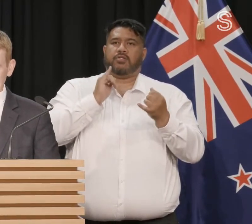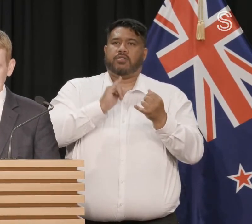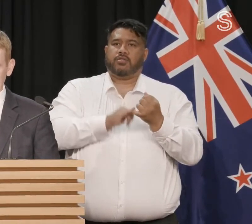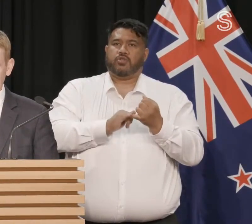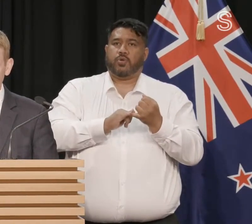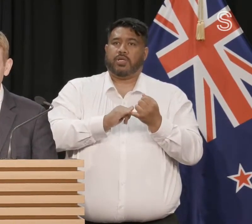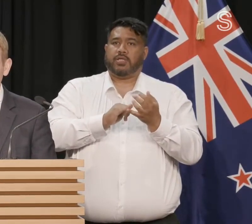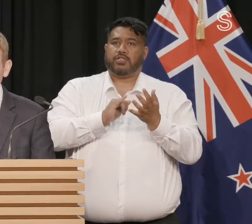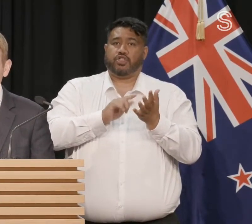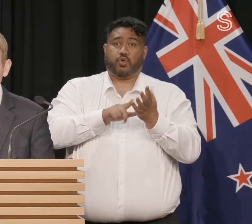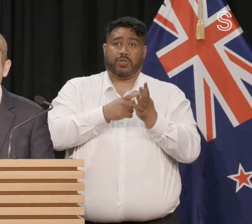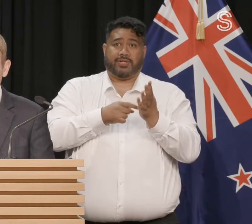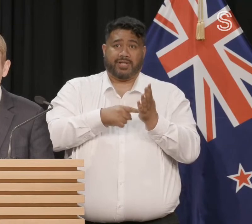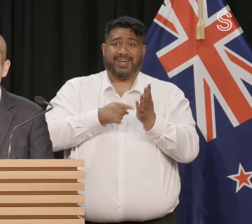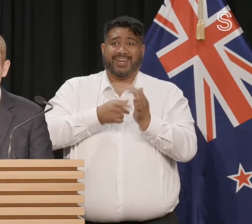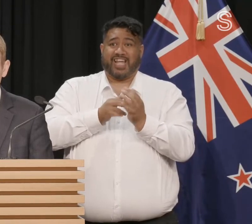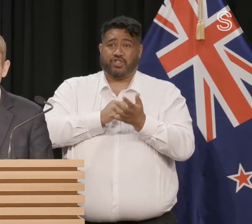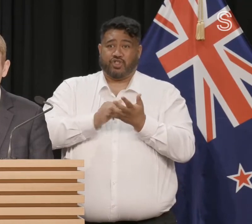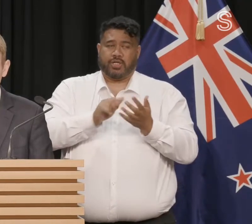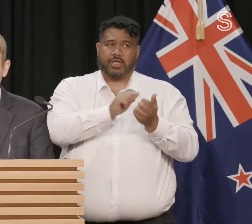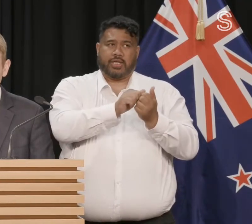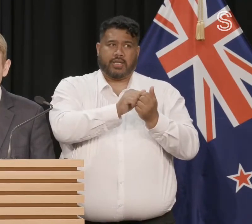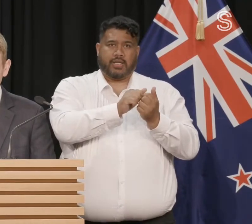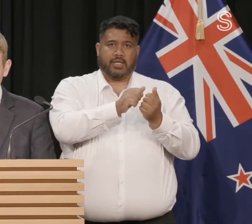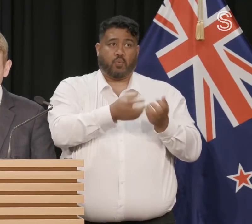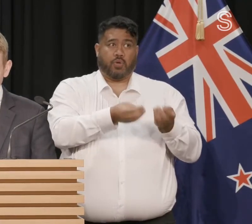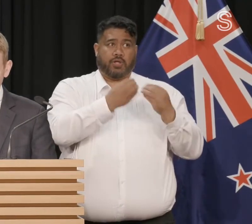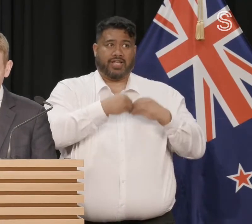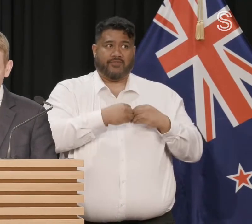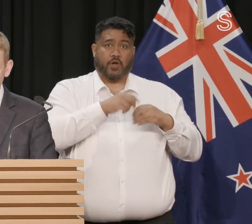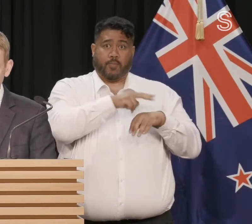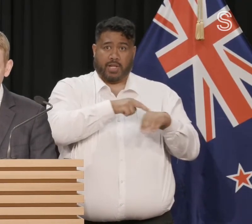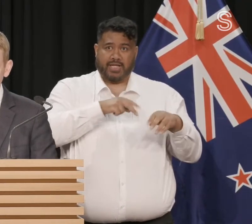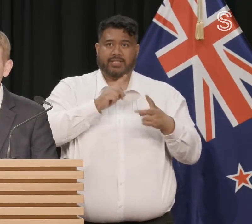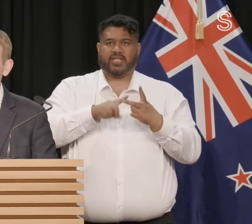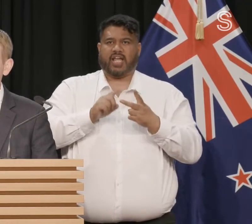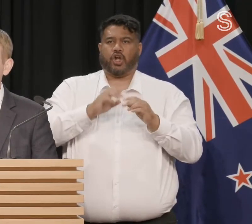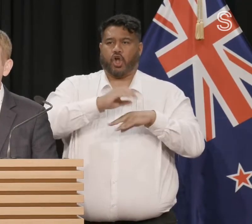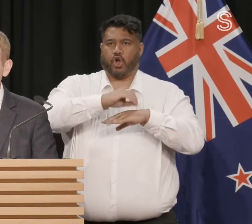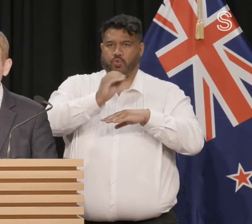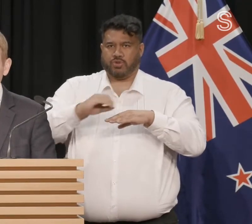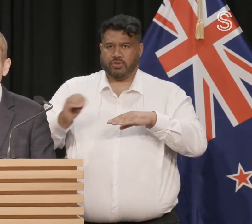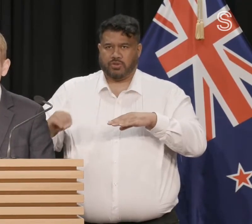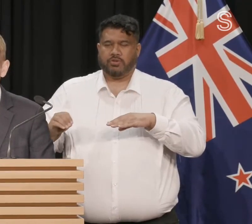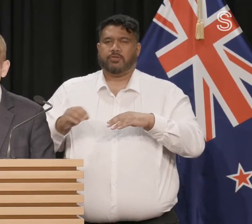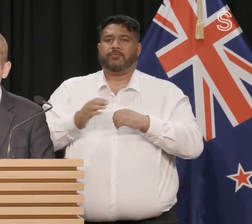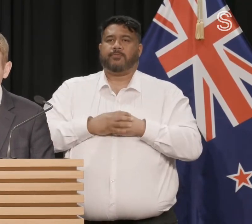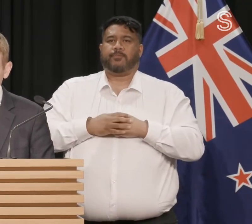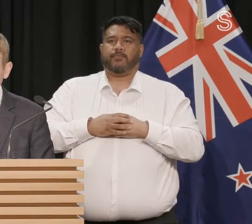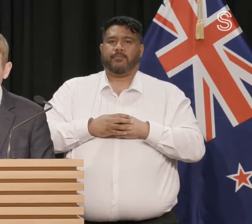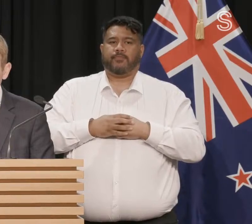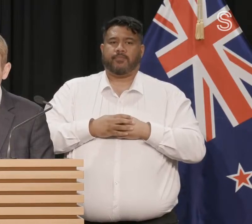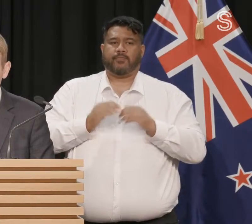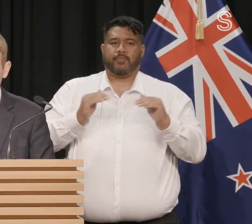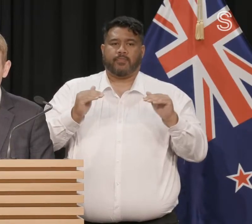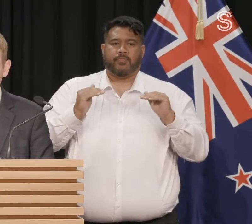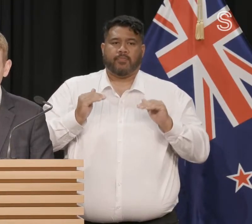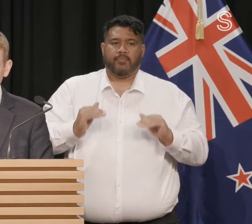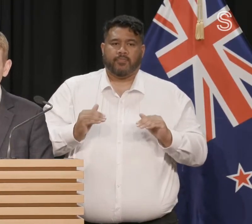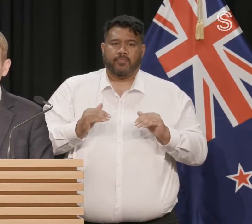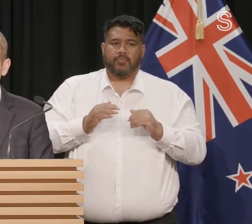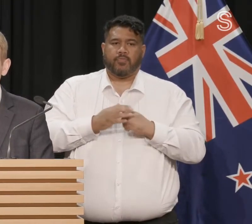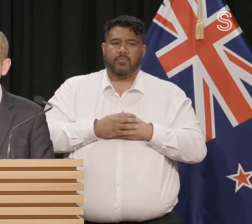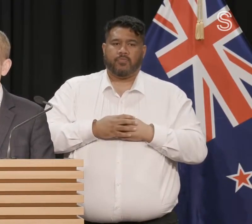Police and also the Oceans and Fisheries portfolio. Andrew Little will bring his extensive experience as a minister